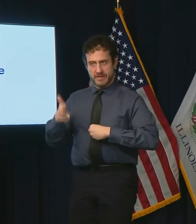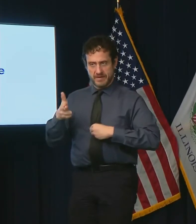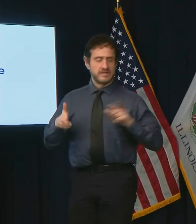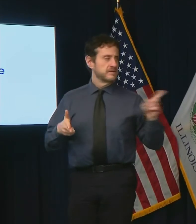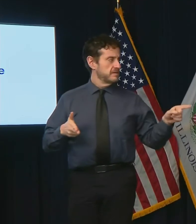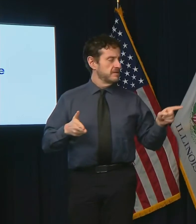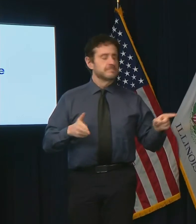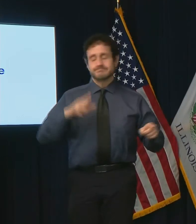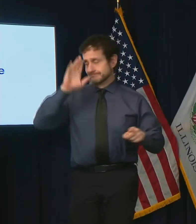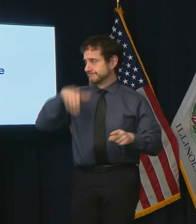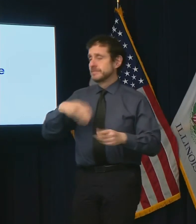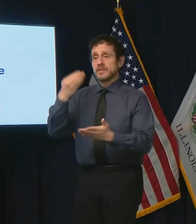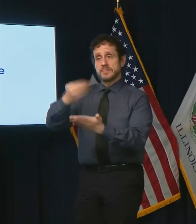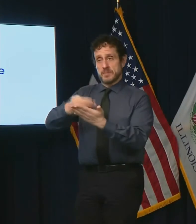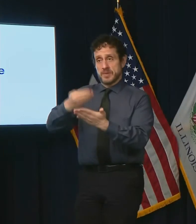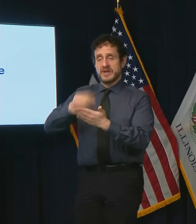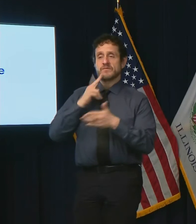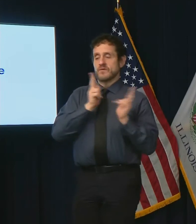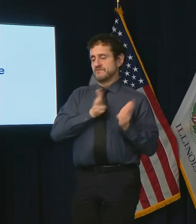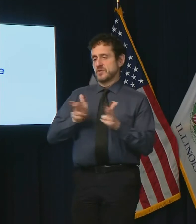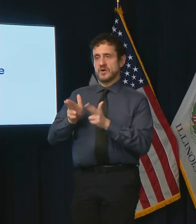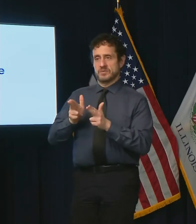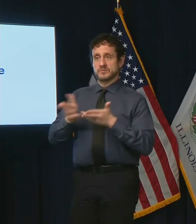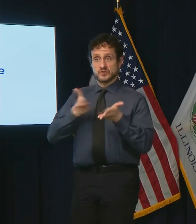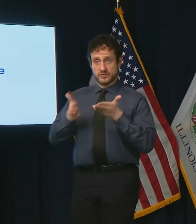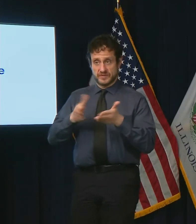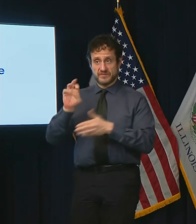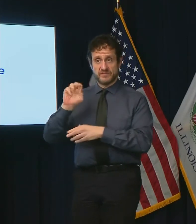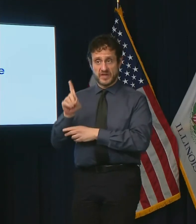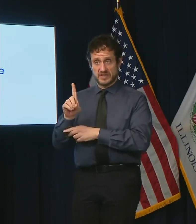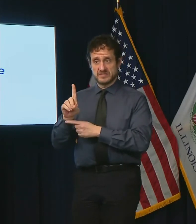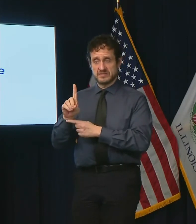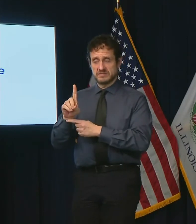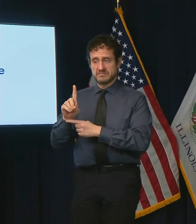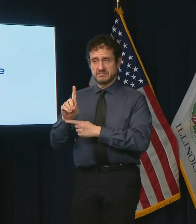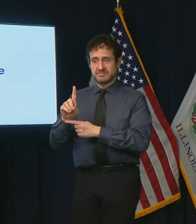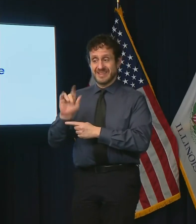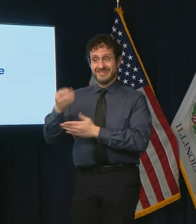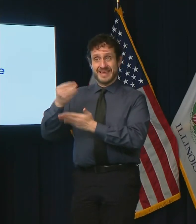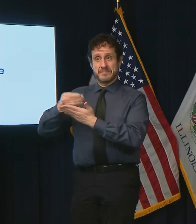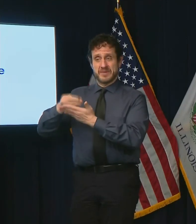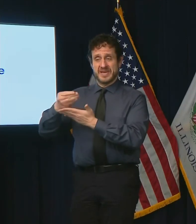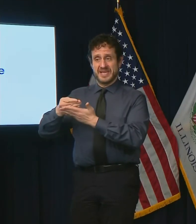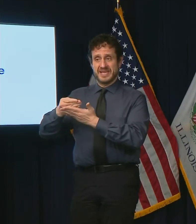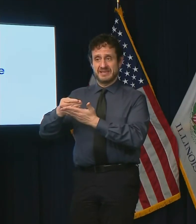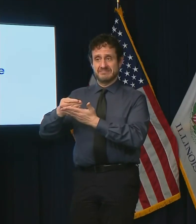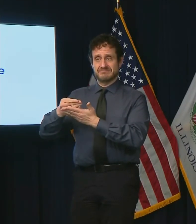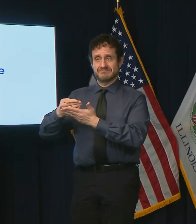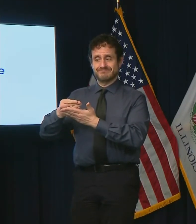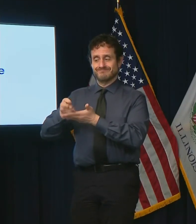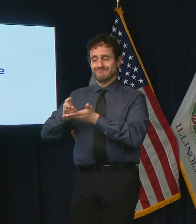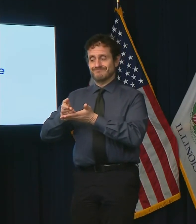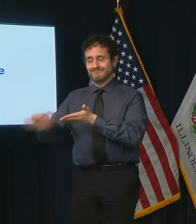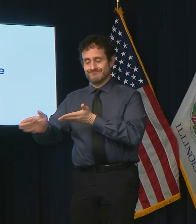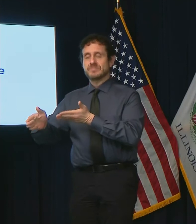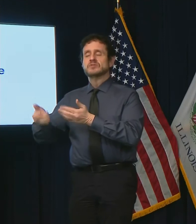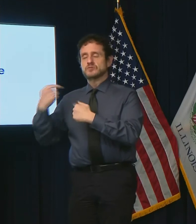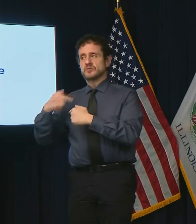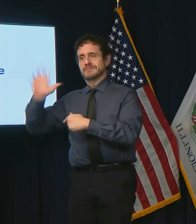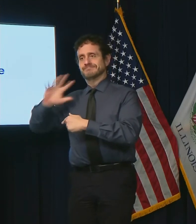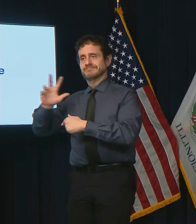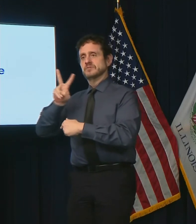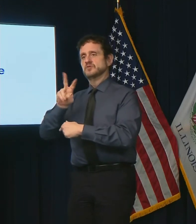funds for the Firearms Services Fund were swept during the previous administration in